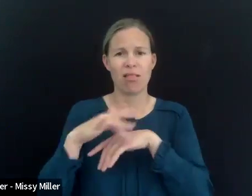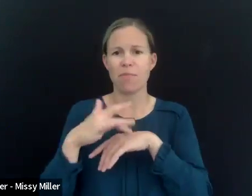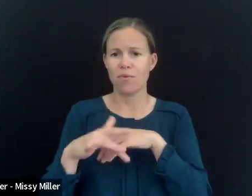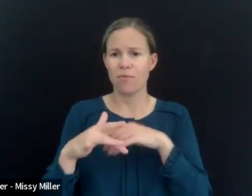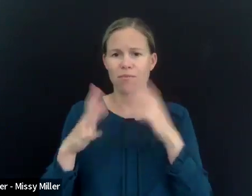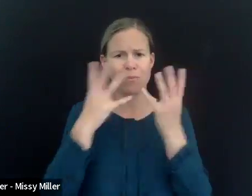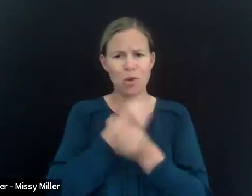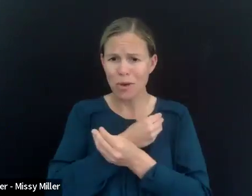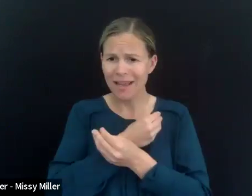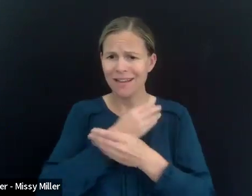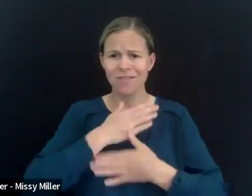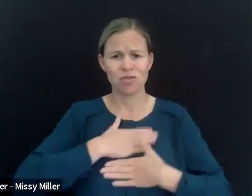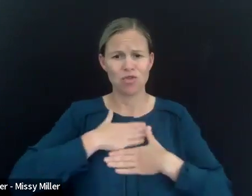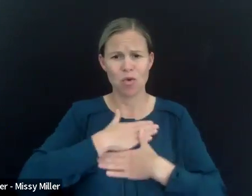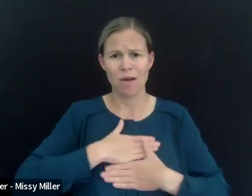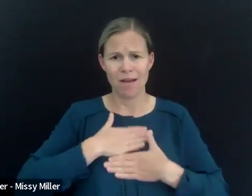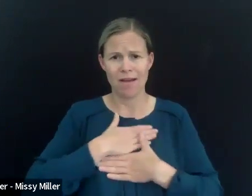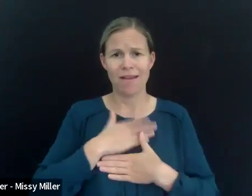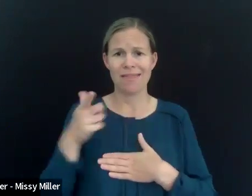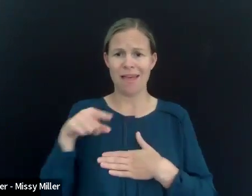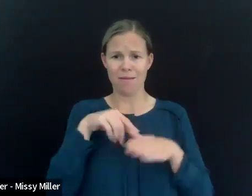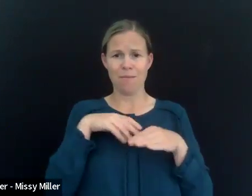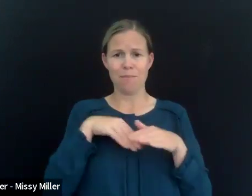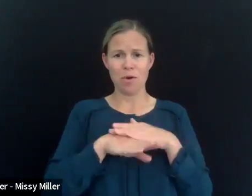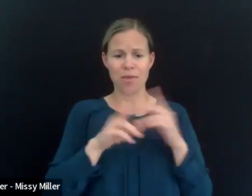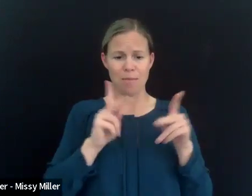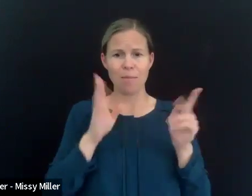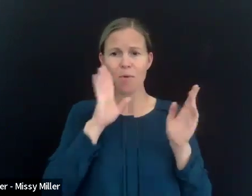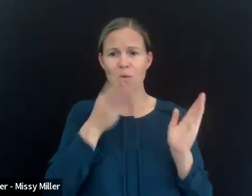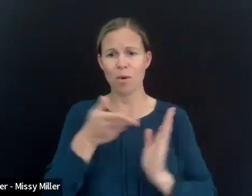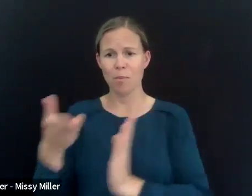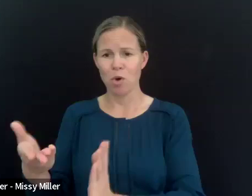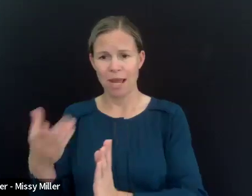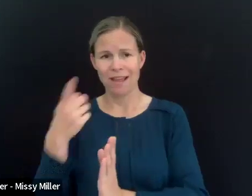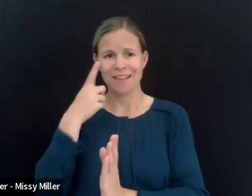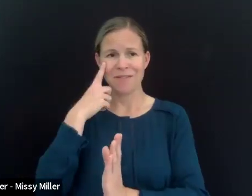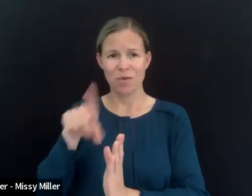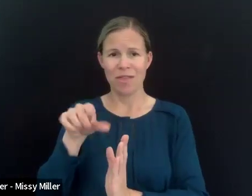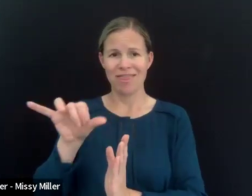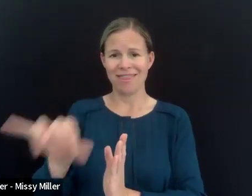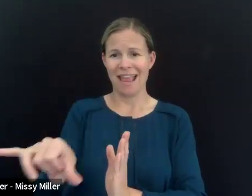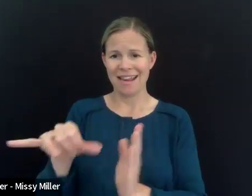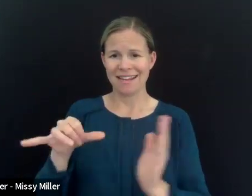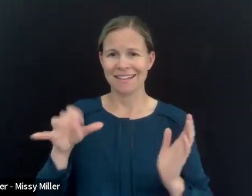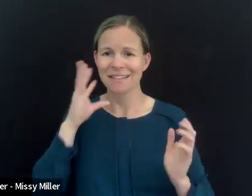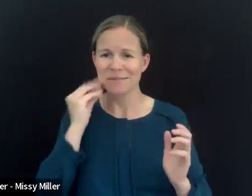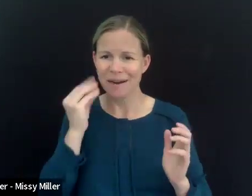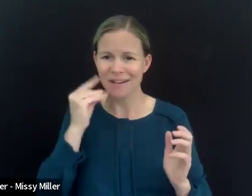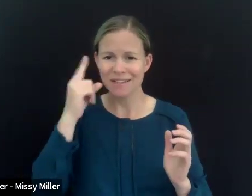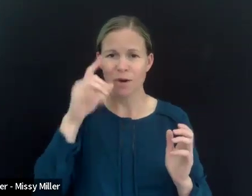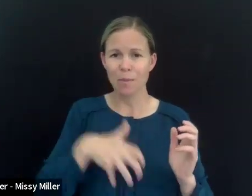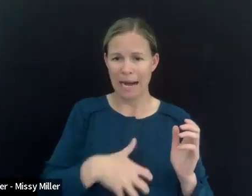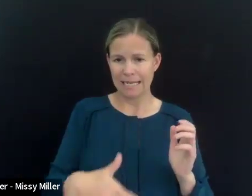beauty and joy that birthing people bring to the experience of pregnancy. First is my